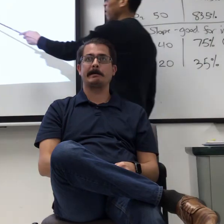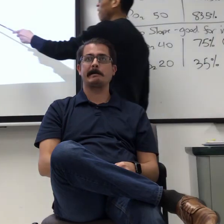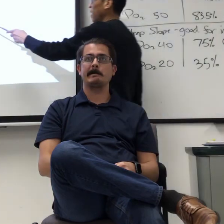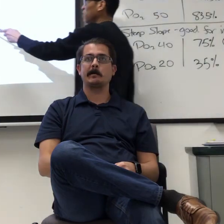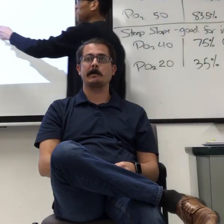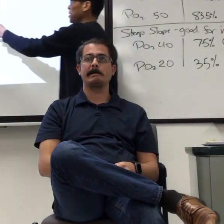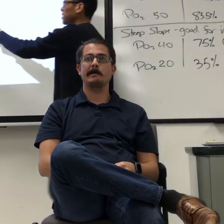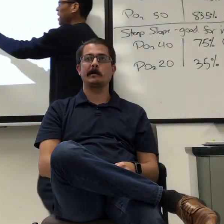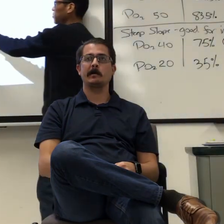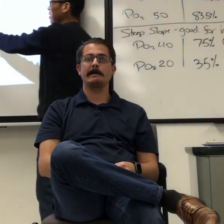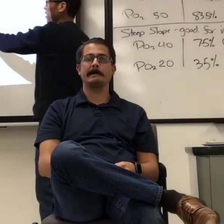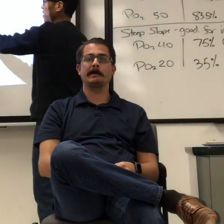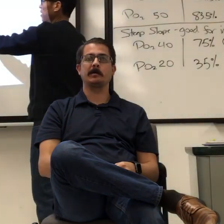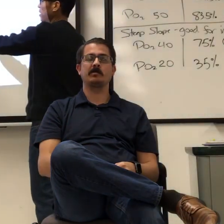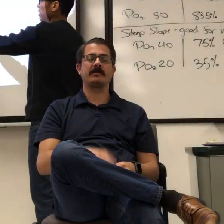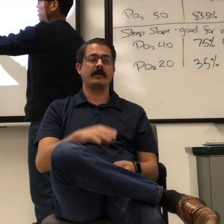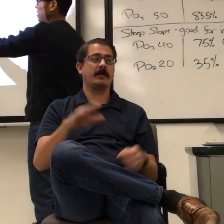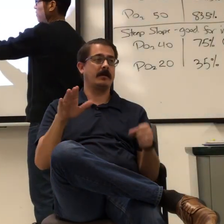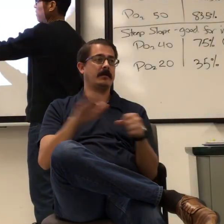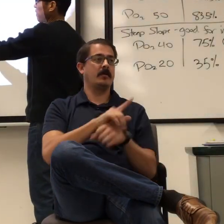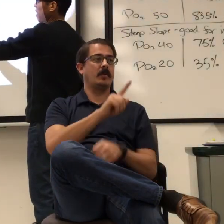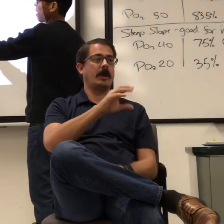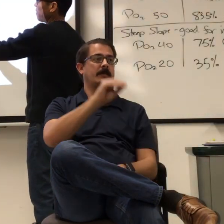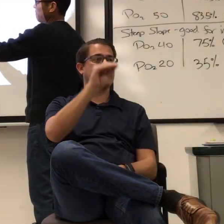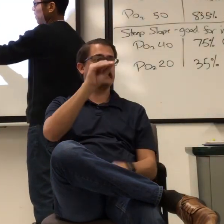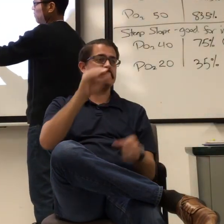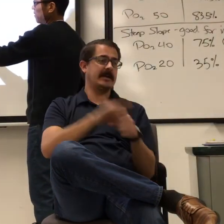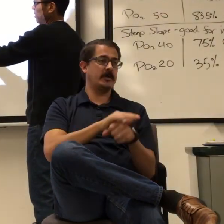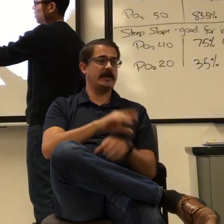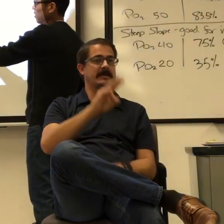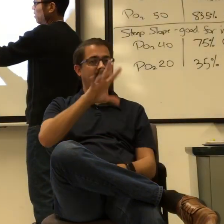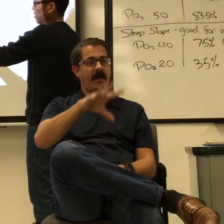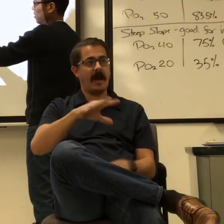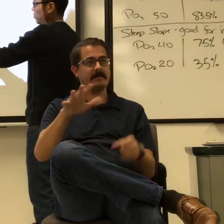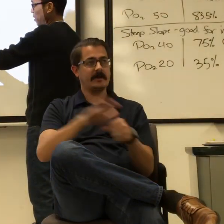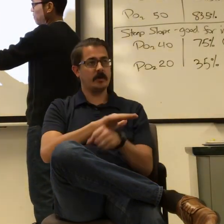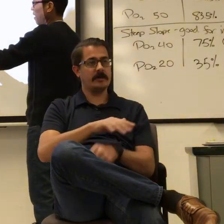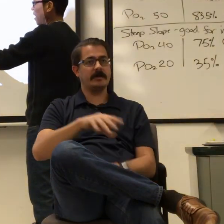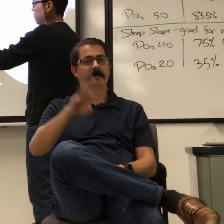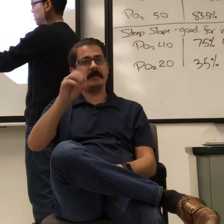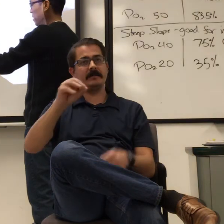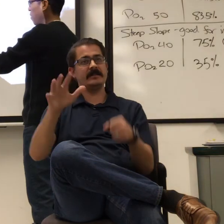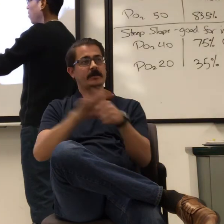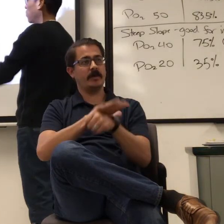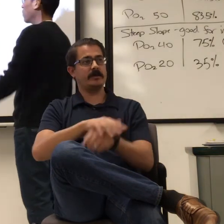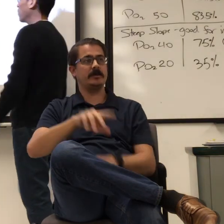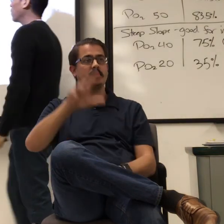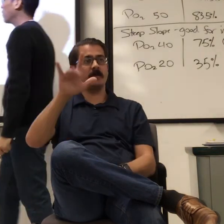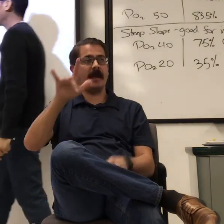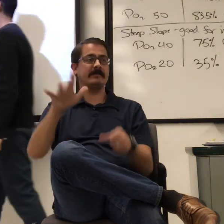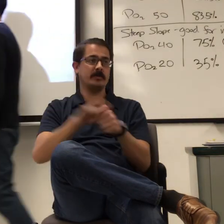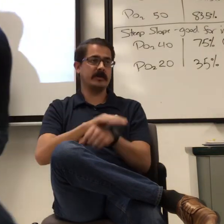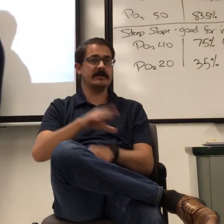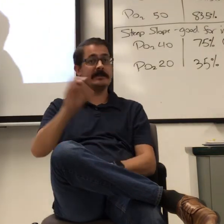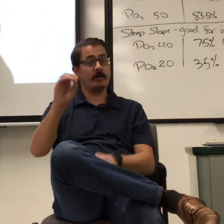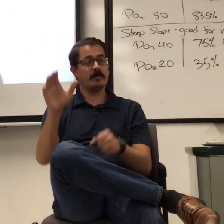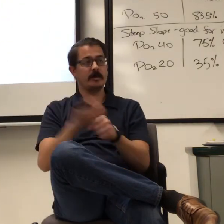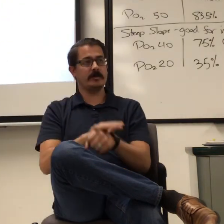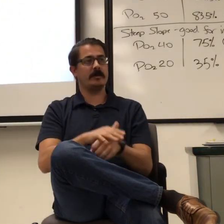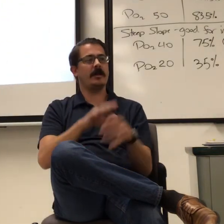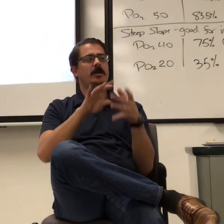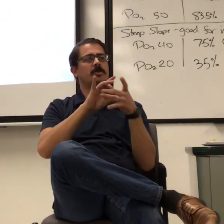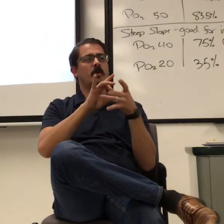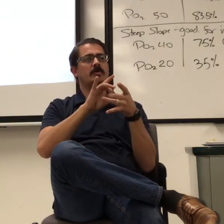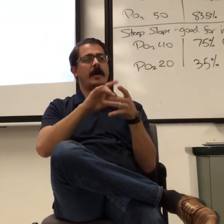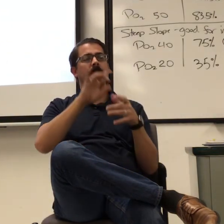And they call that 100% saturated, 75, 50, 25, 0. Okay, and they associate